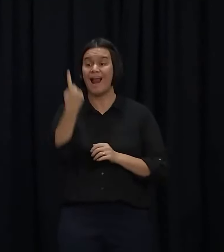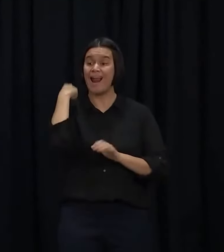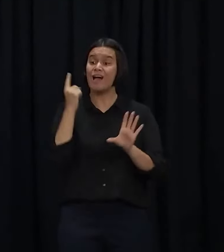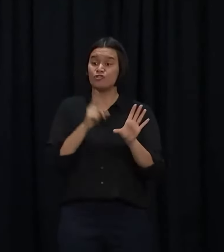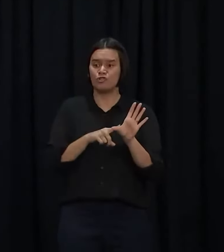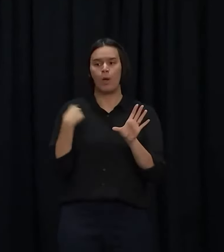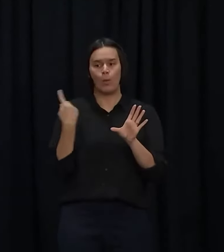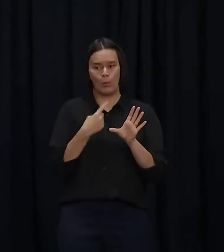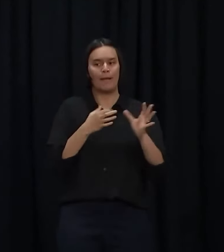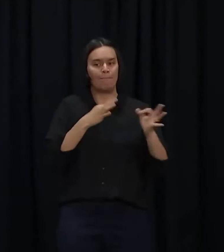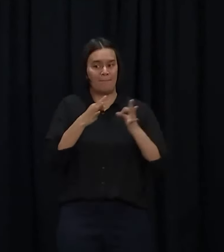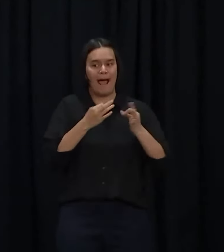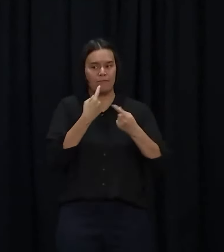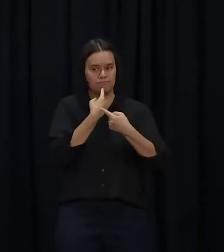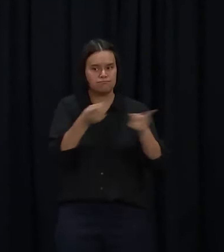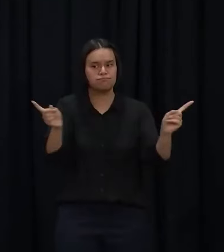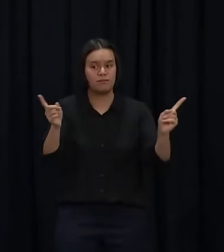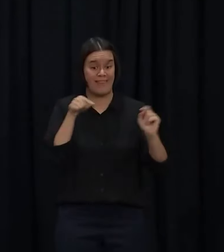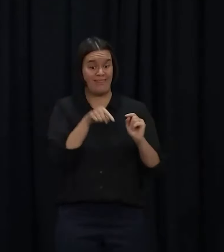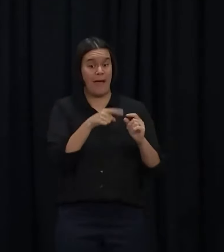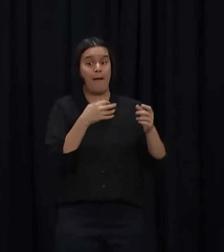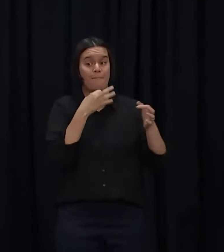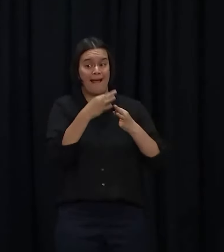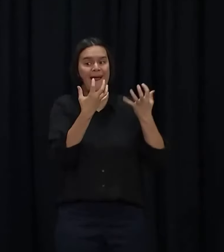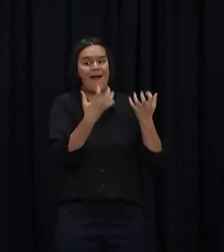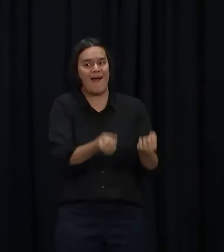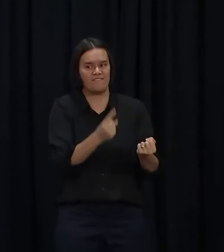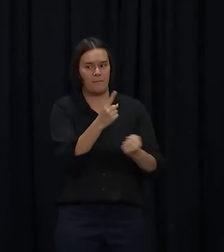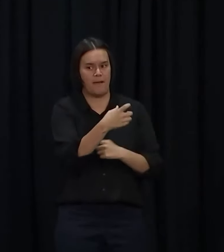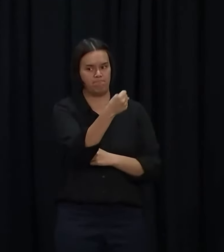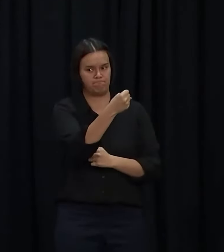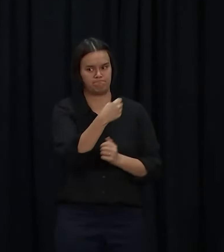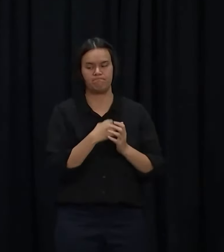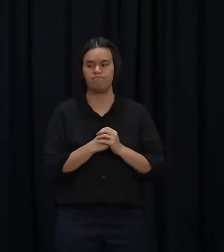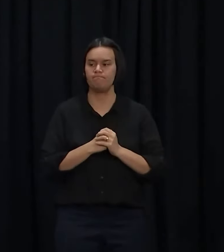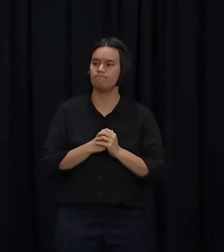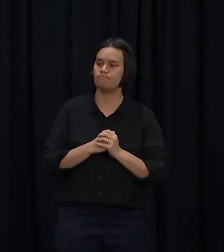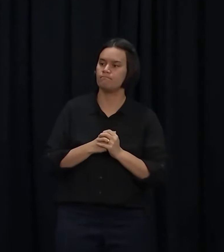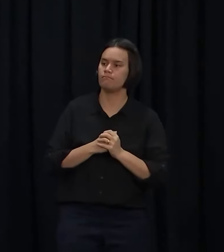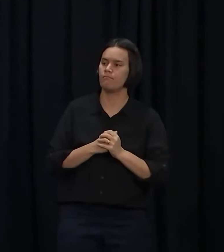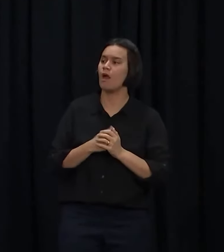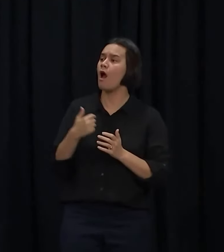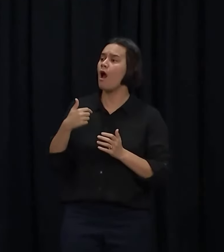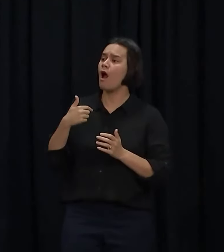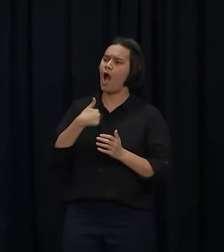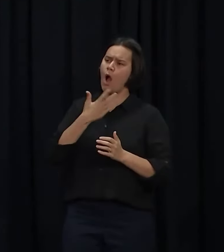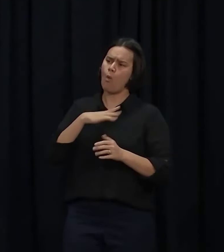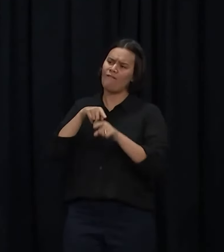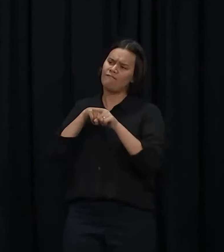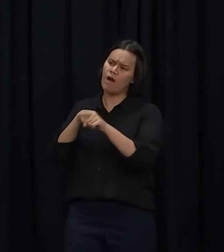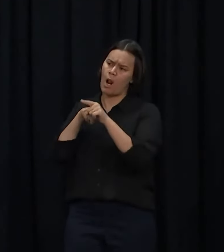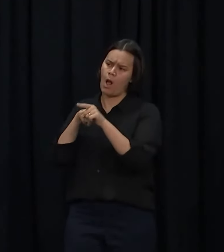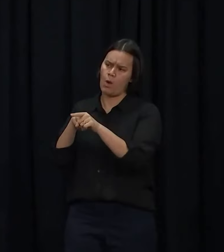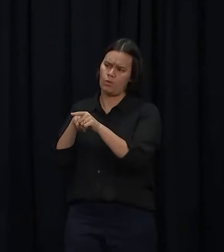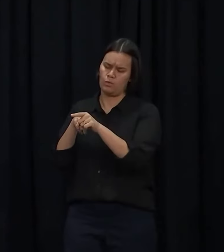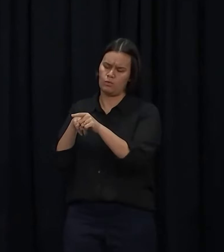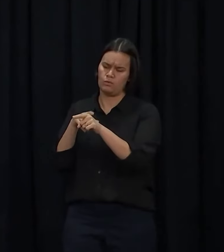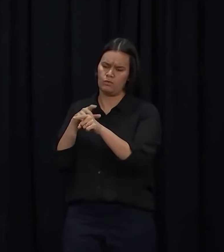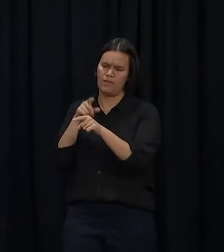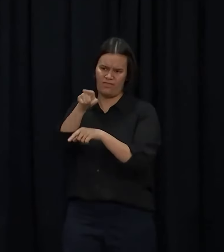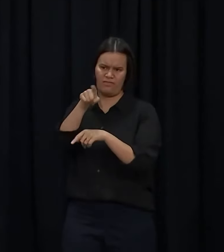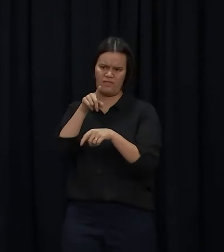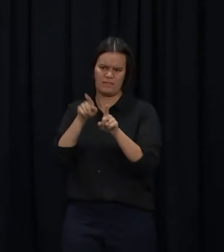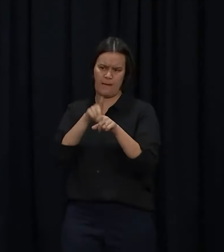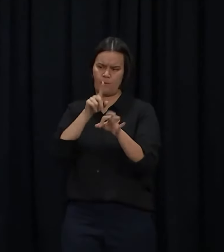year around how that would work. Follow on from that. Yes, sorry, I'll just No, let you follow up. I'm sorry, just to follow on sorry, from that Jo. question. Yep. You have indicated